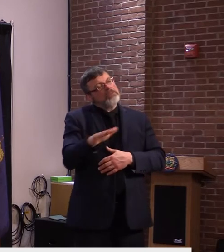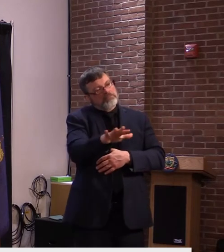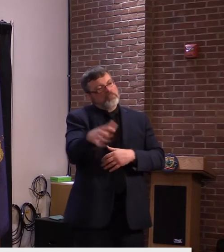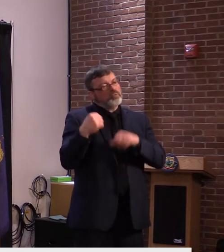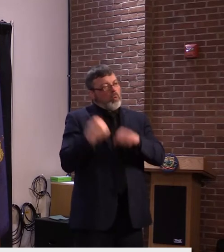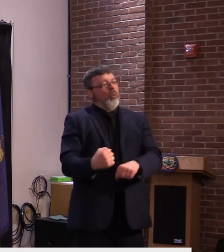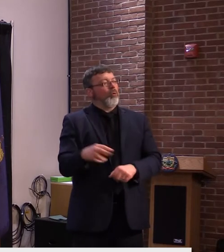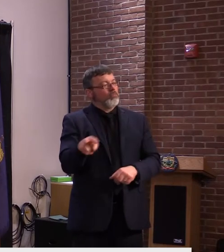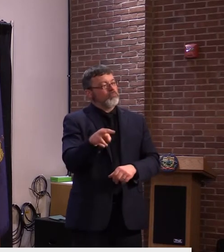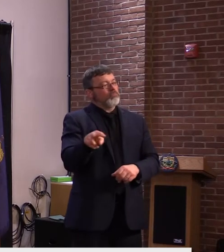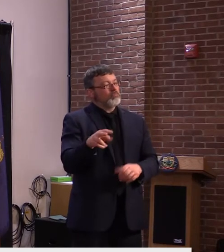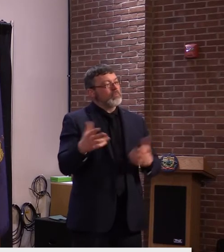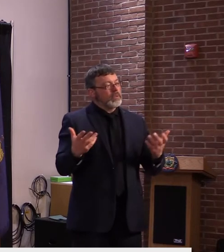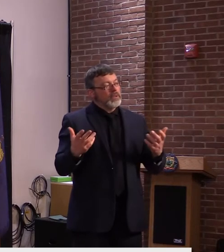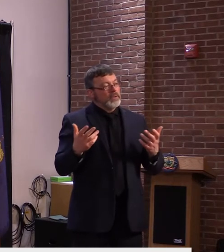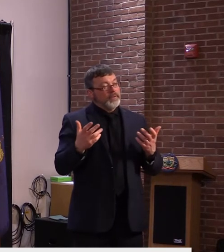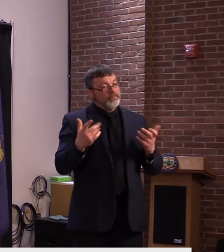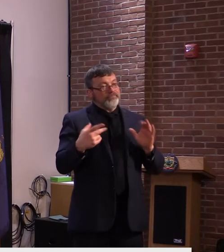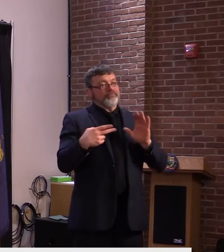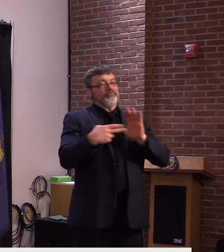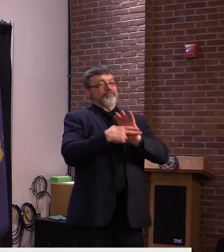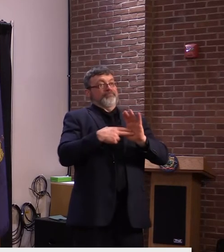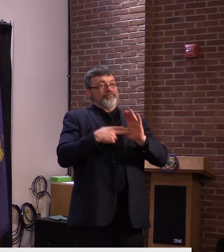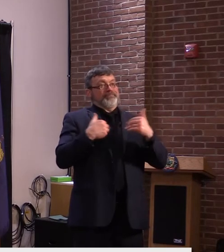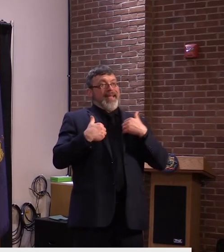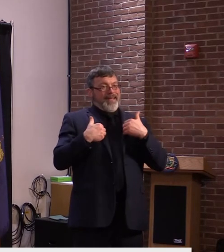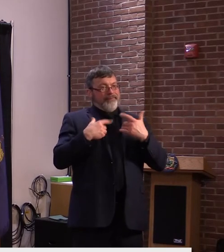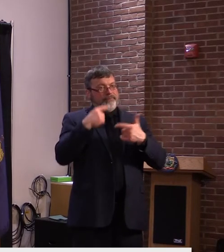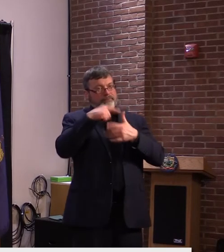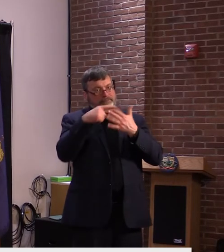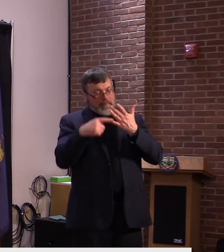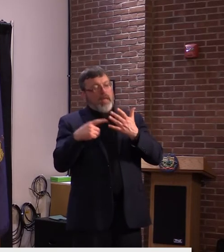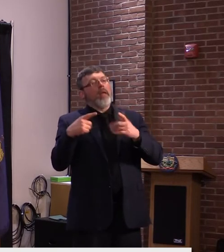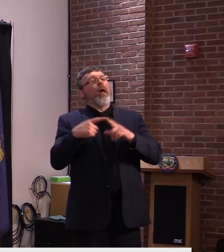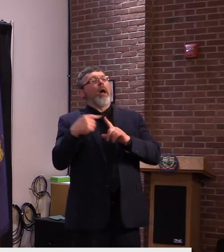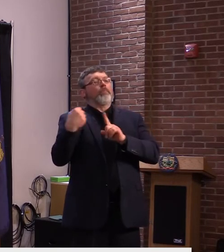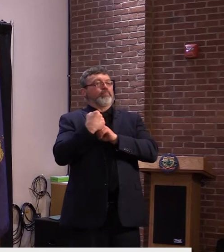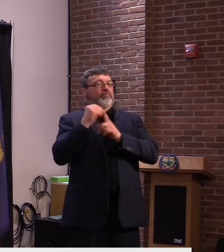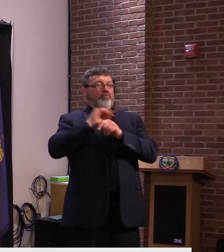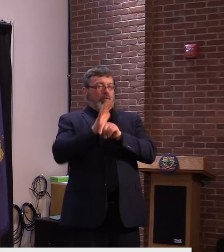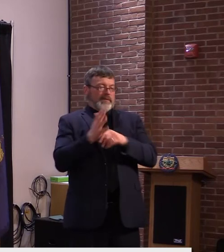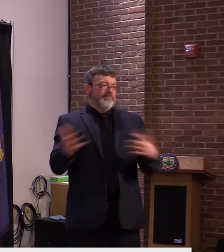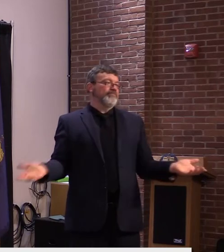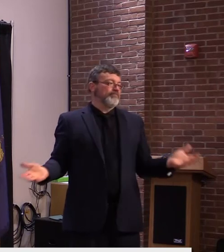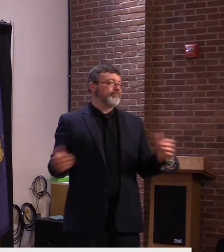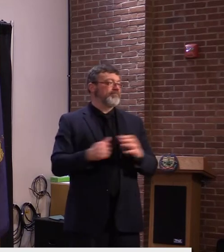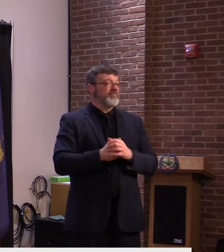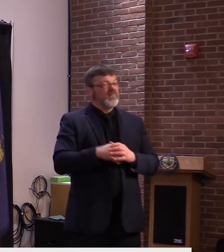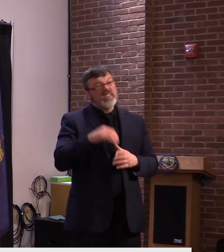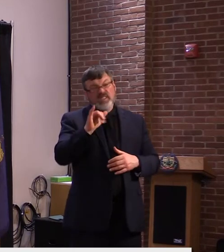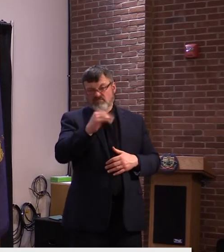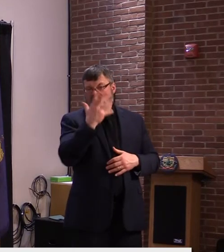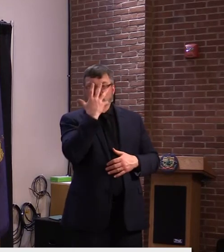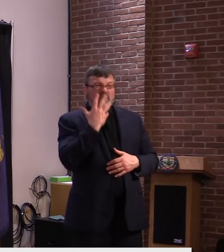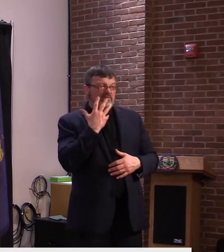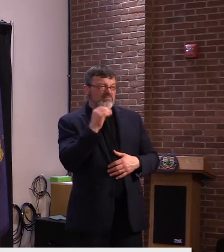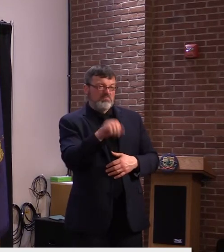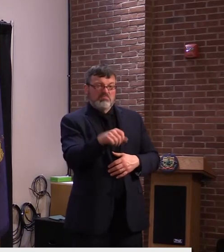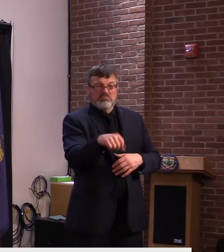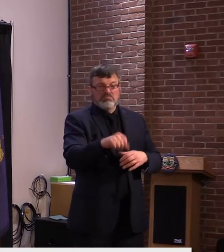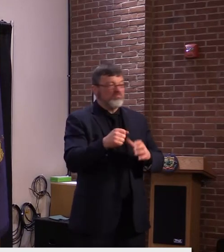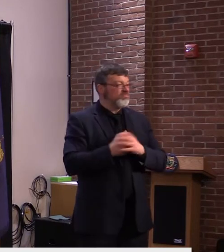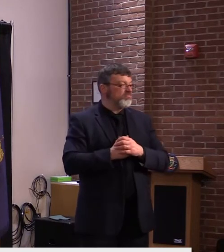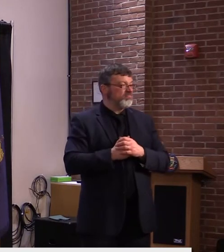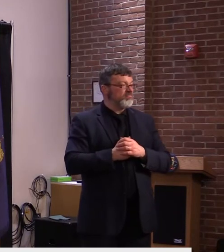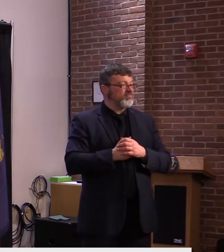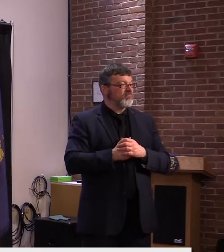vulnerability, I would say, to COVID. So it's unfortunate. I also would say many of the deaths